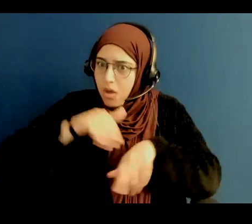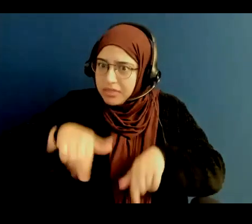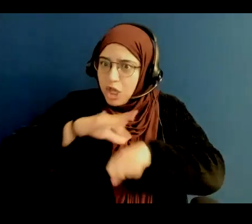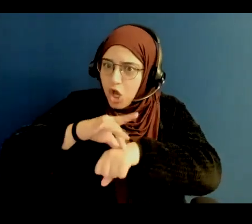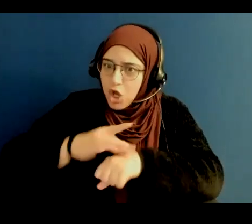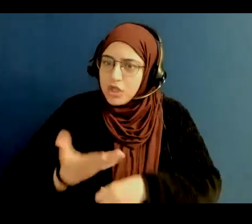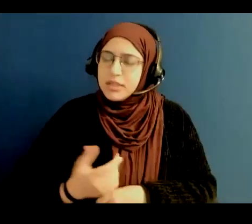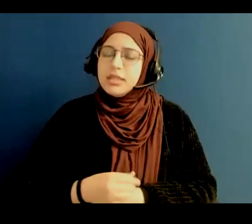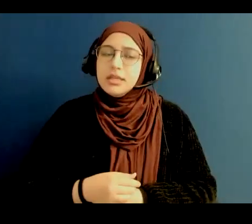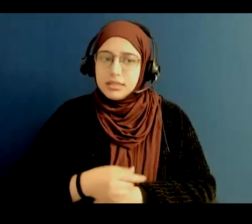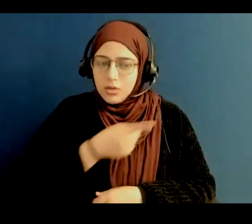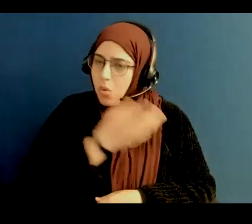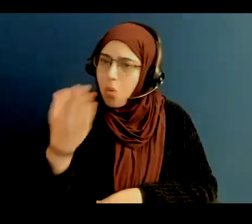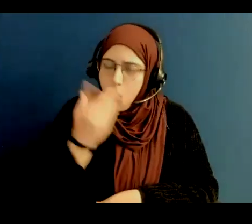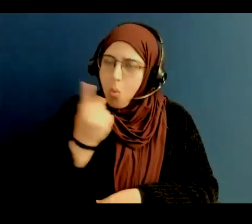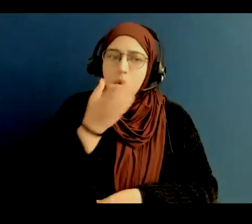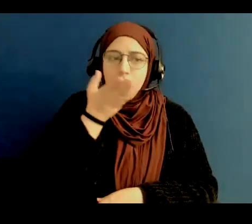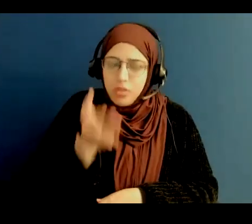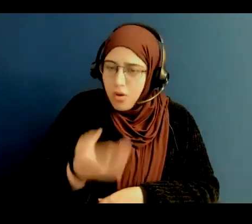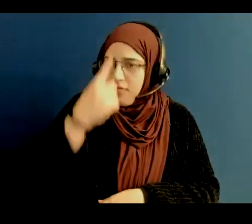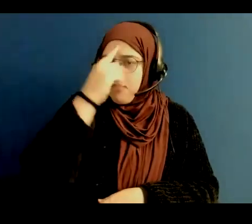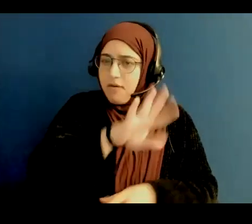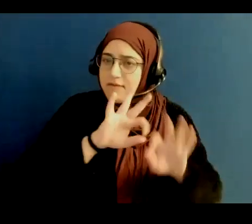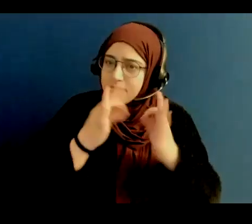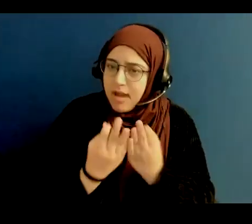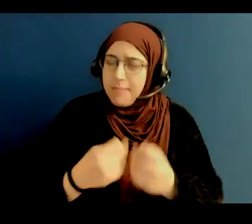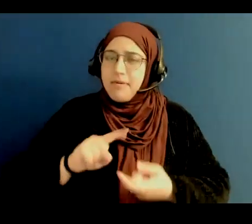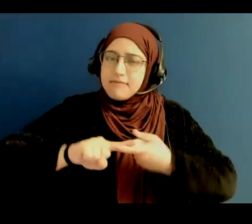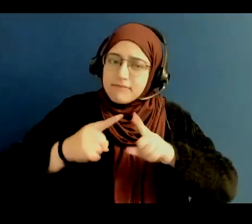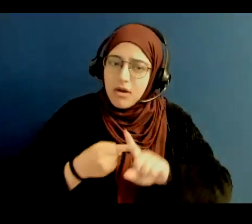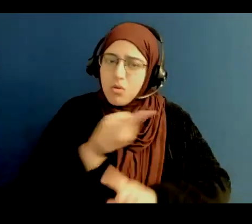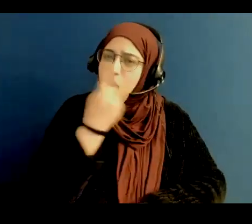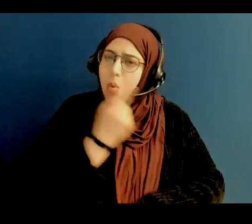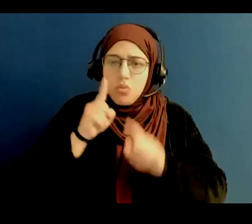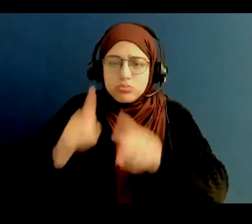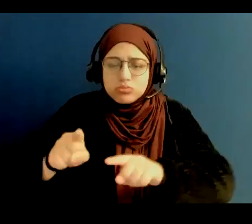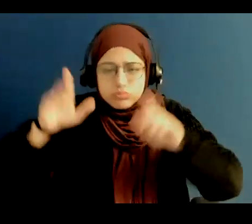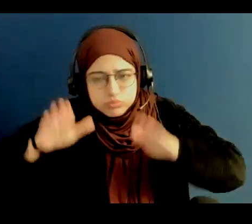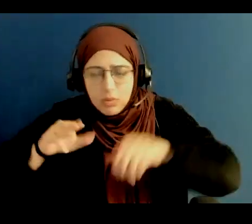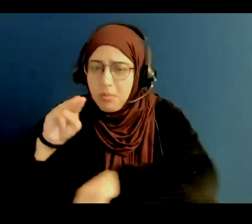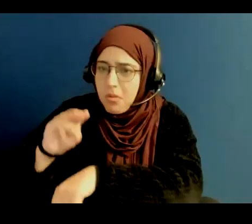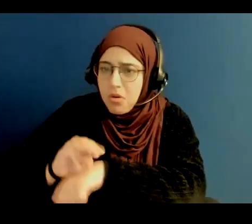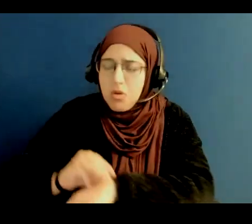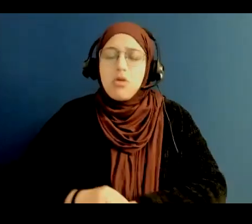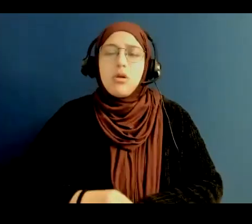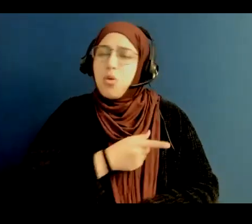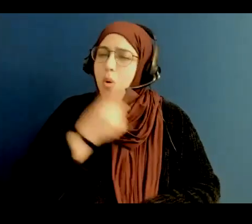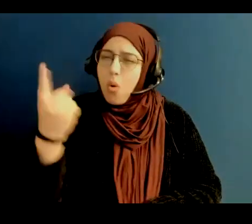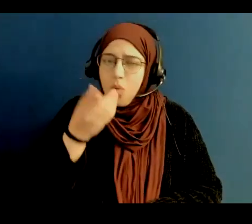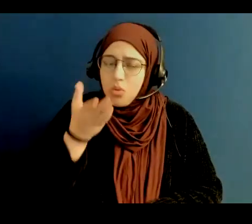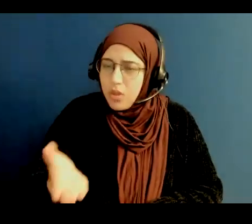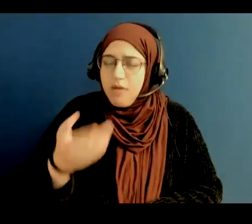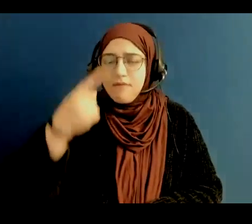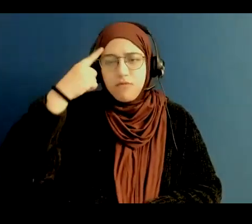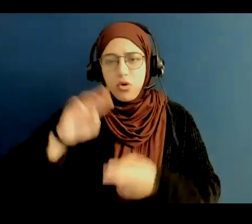always there for his family, friends. He was always praying at the masjid. He was always there for the community. And of course,